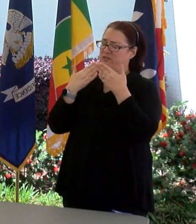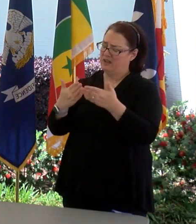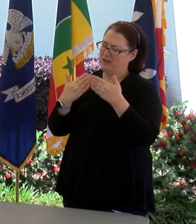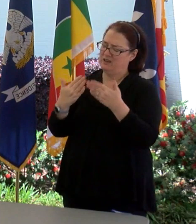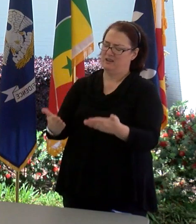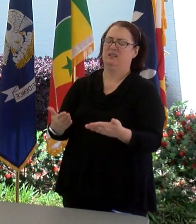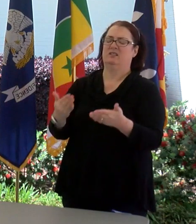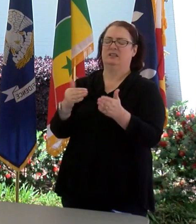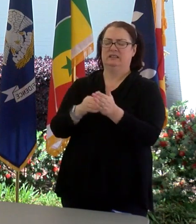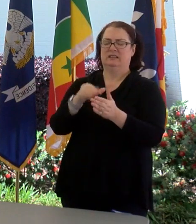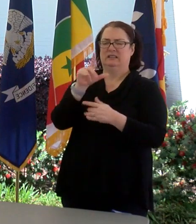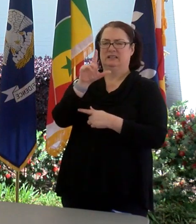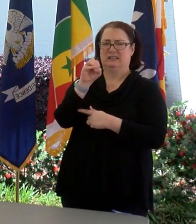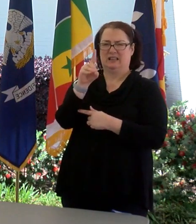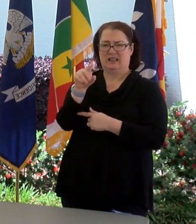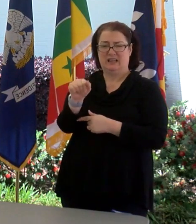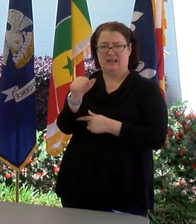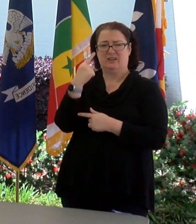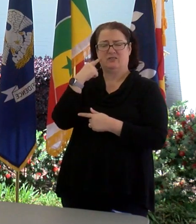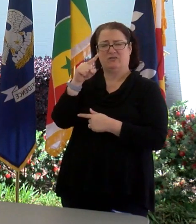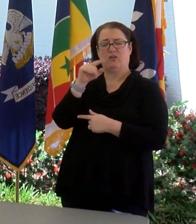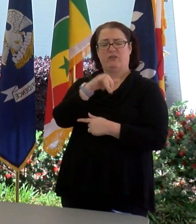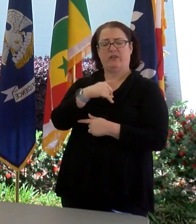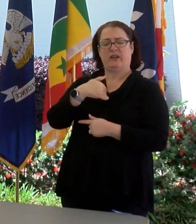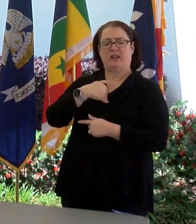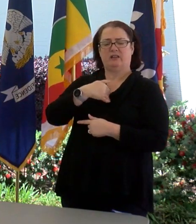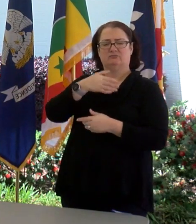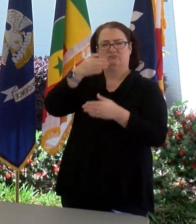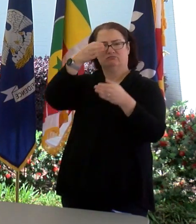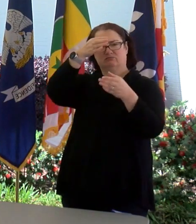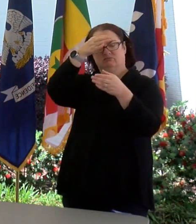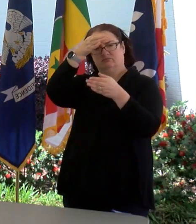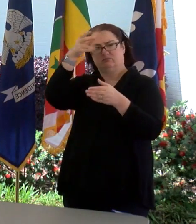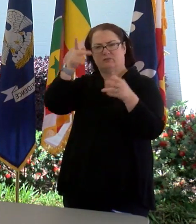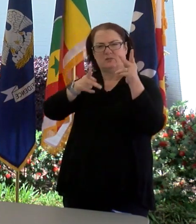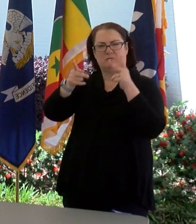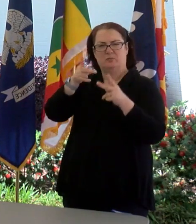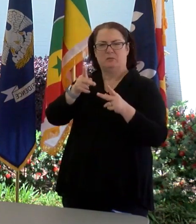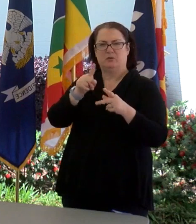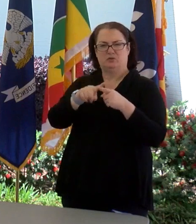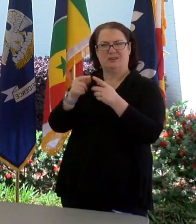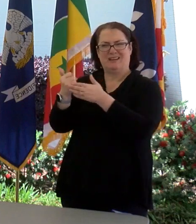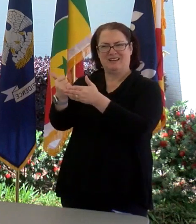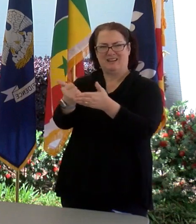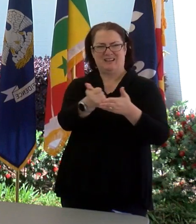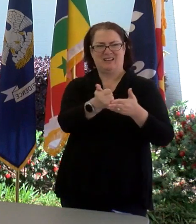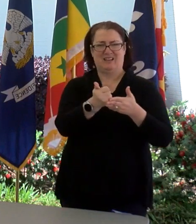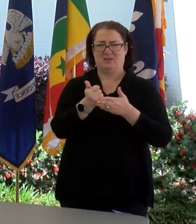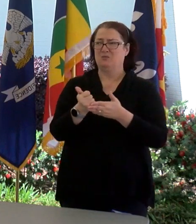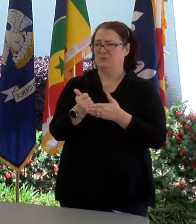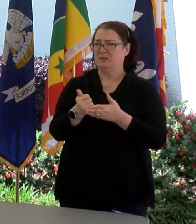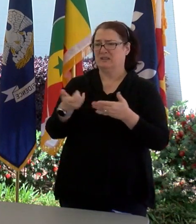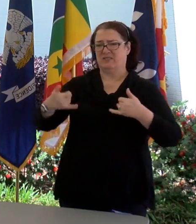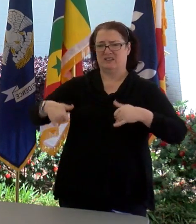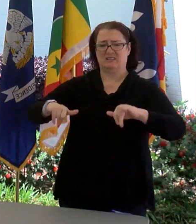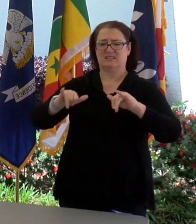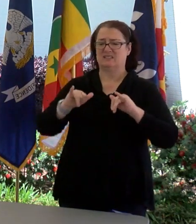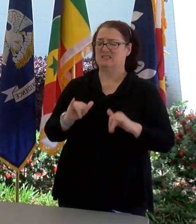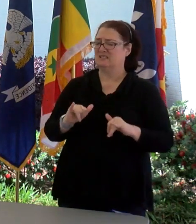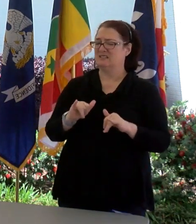providing knowledgeable personnel to help with this effort. It is my understanding that there are still capacity issues for those